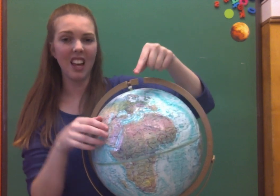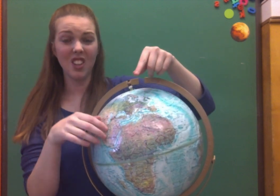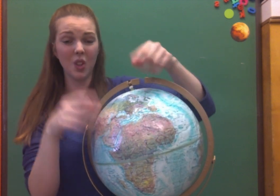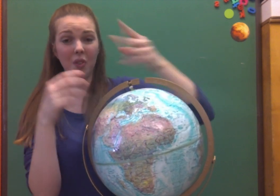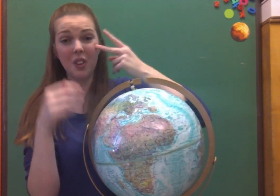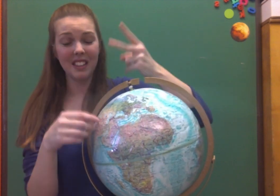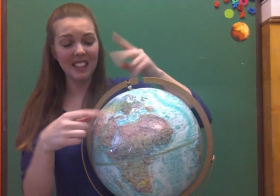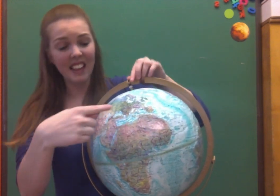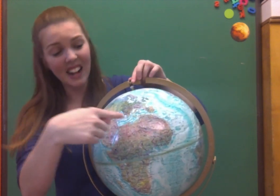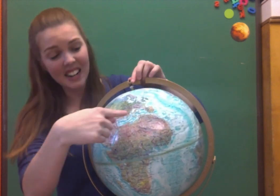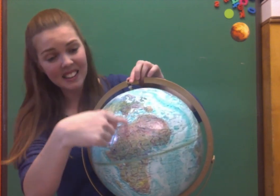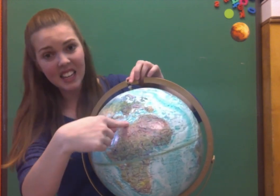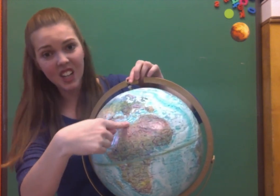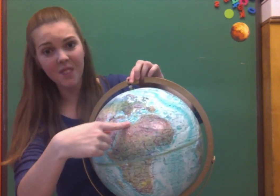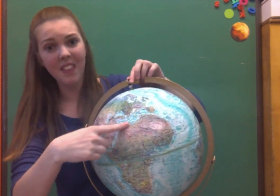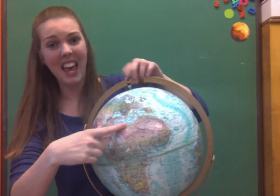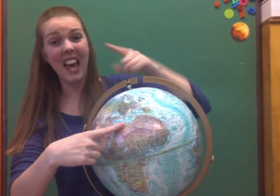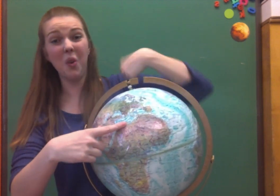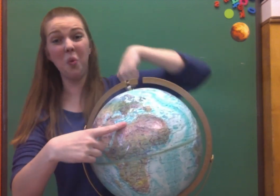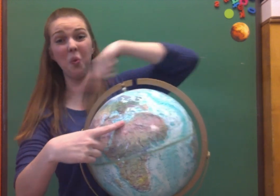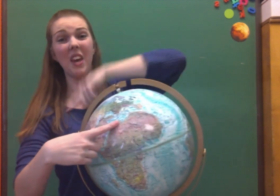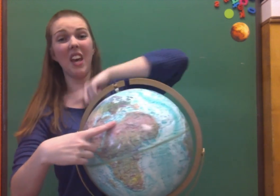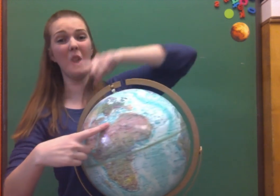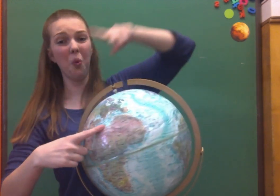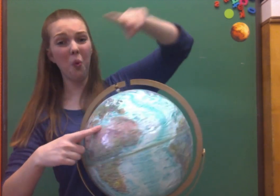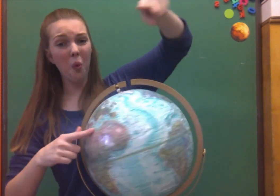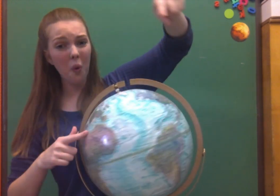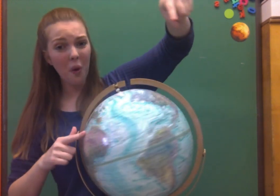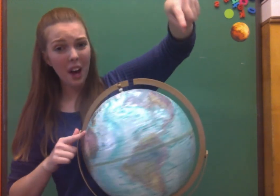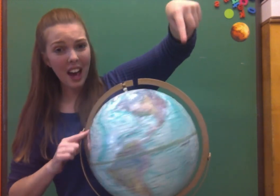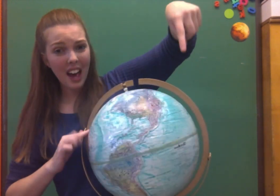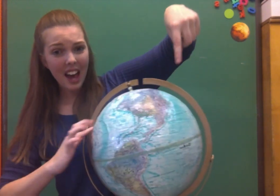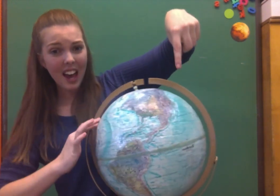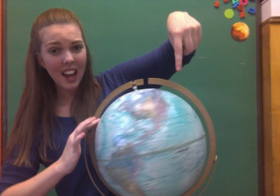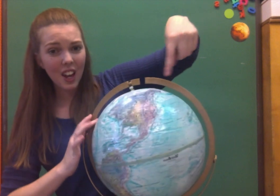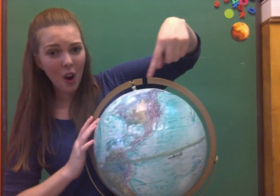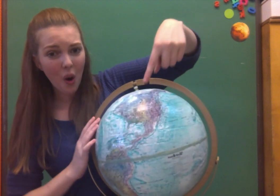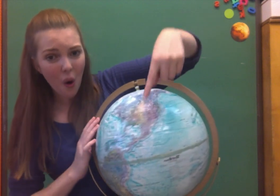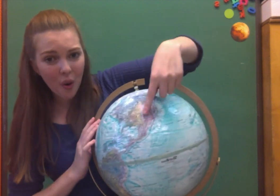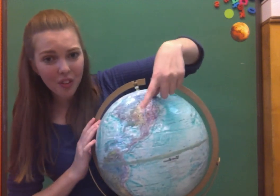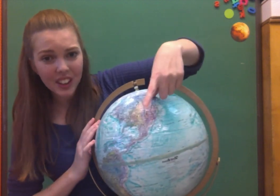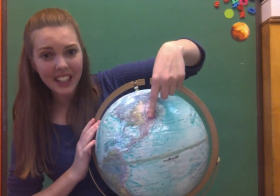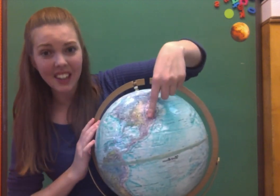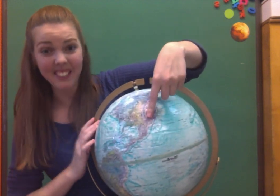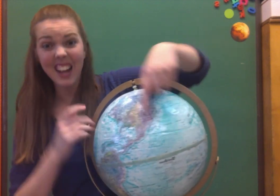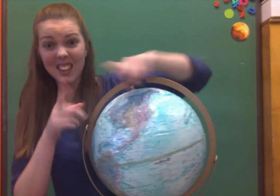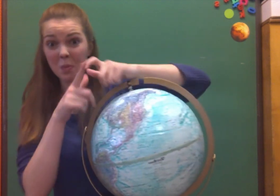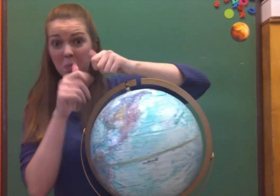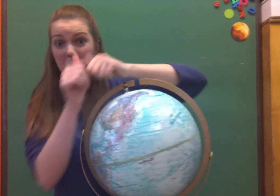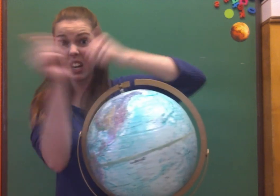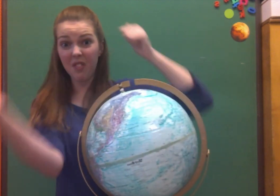So if you can see, that's here, and we are way over here. That's pretty